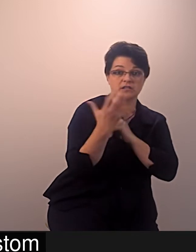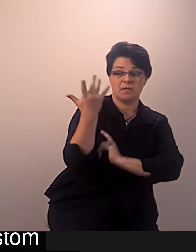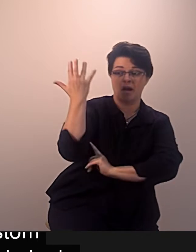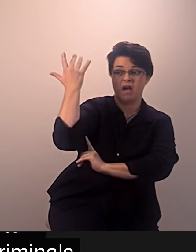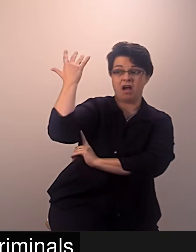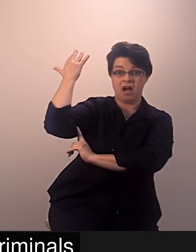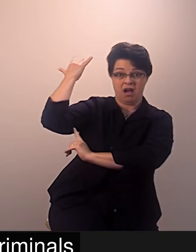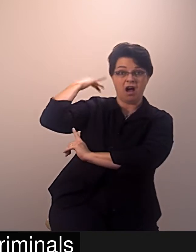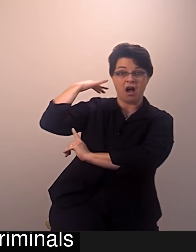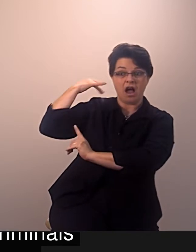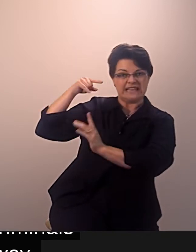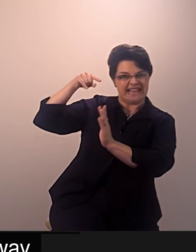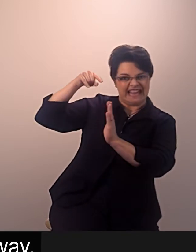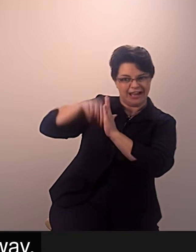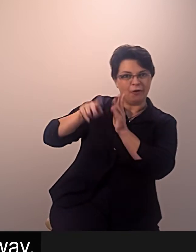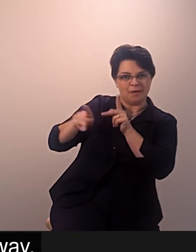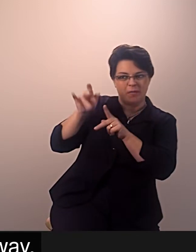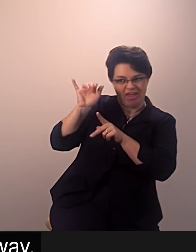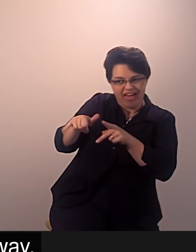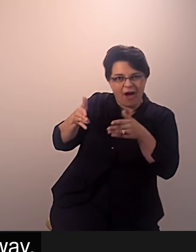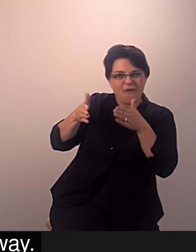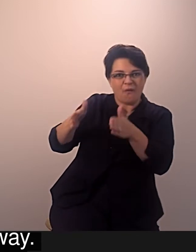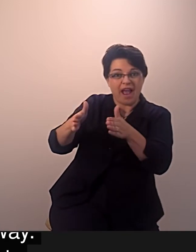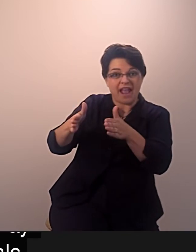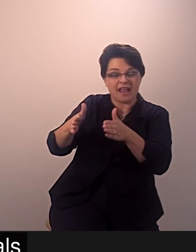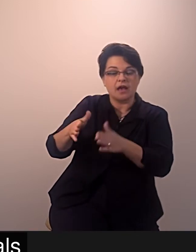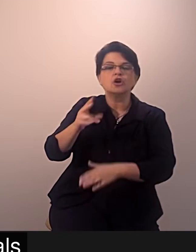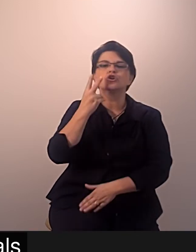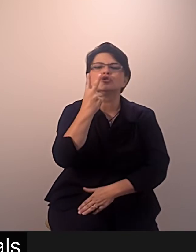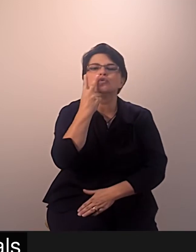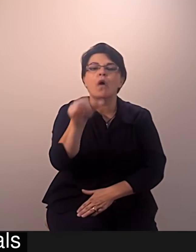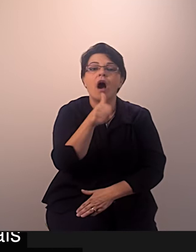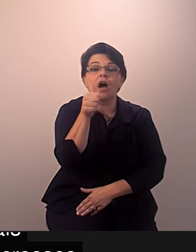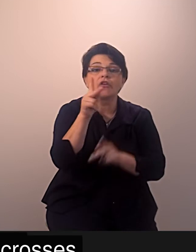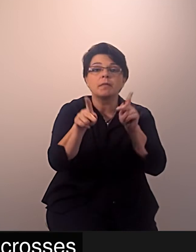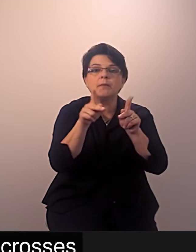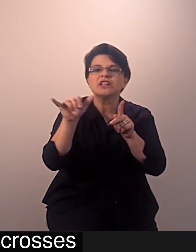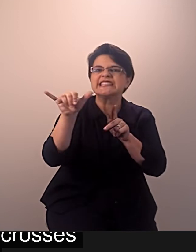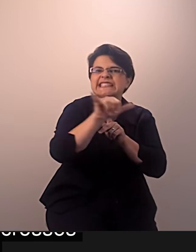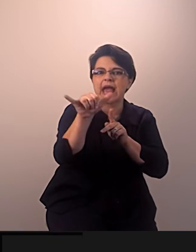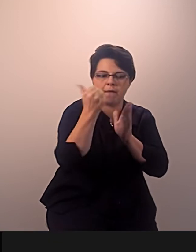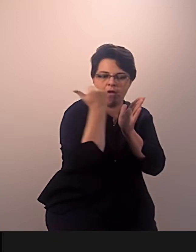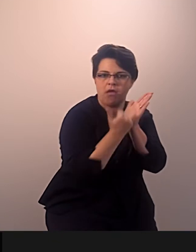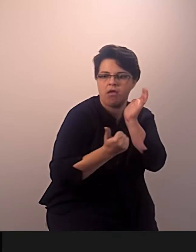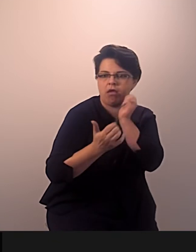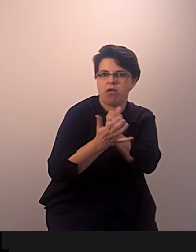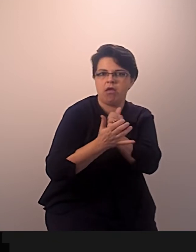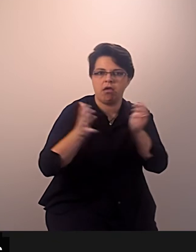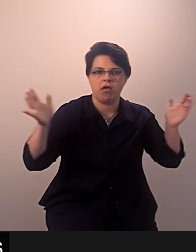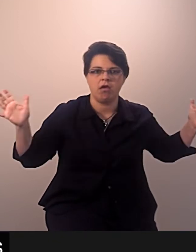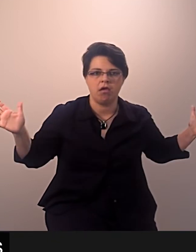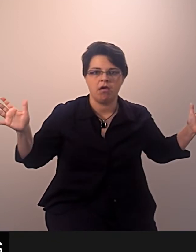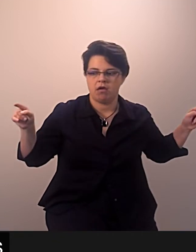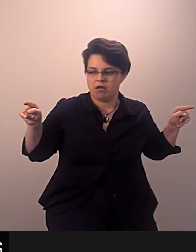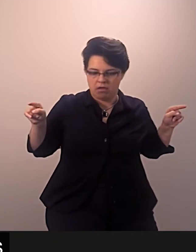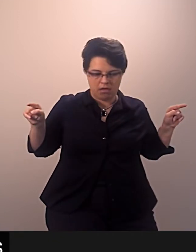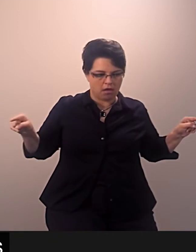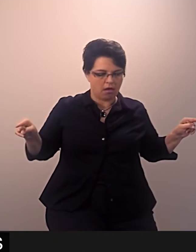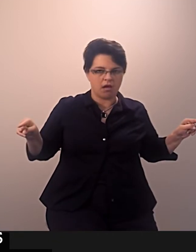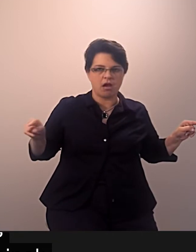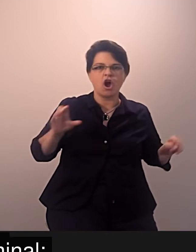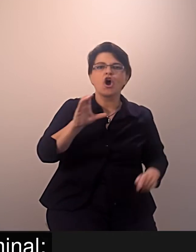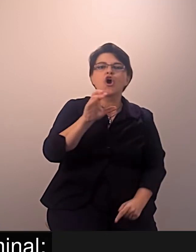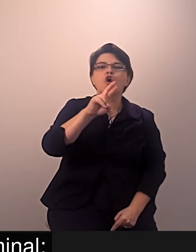way. Two criminals were also put on the crosses that day. But Jesus was not a criminal. He was